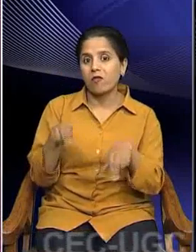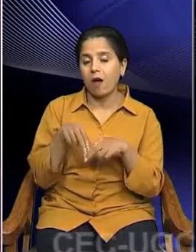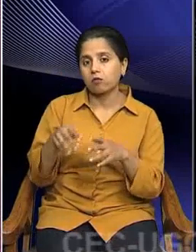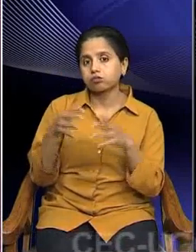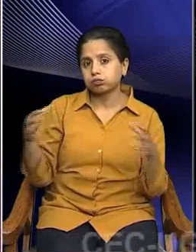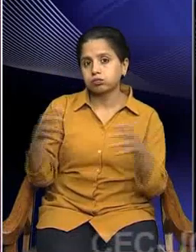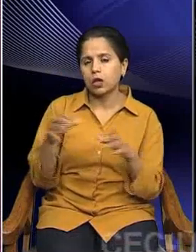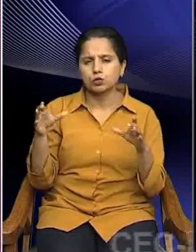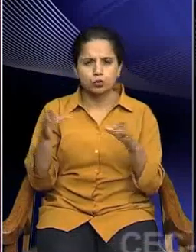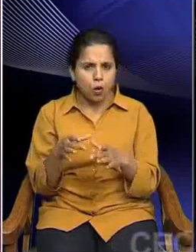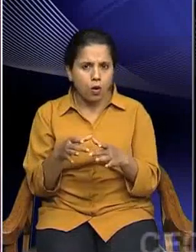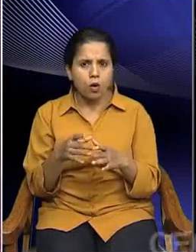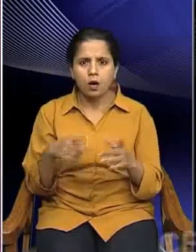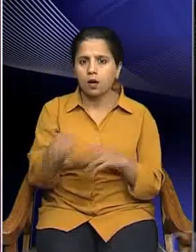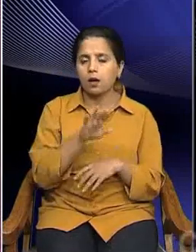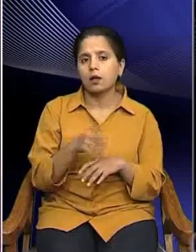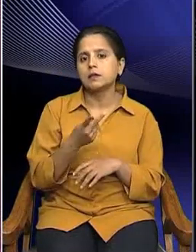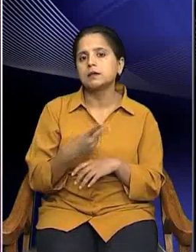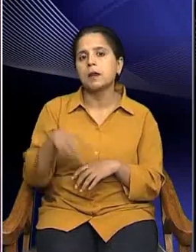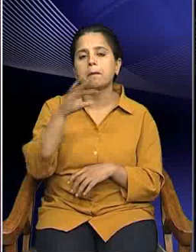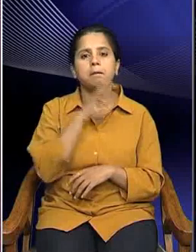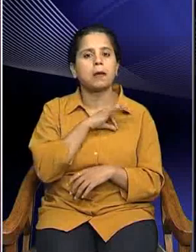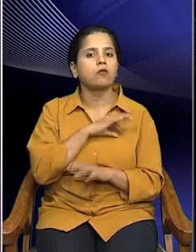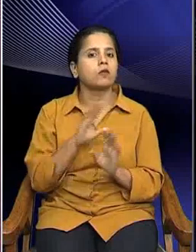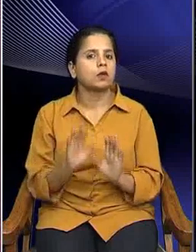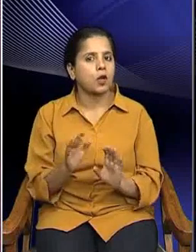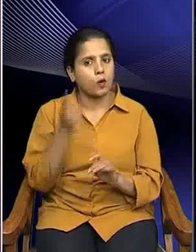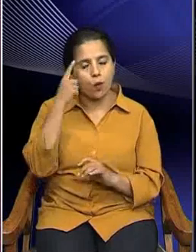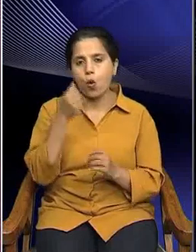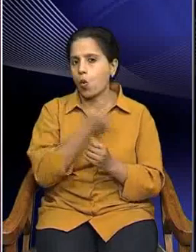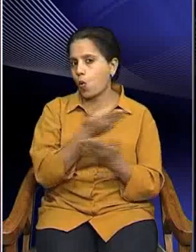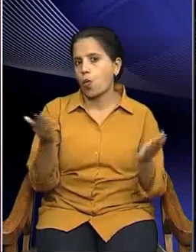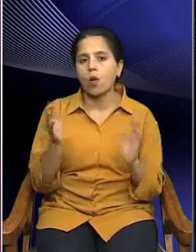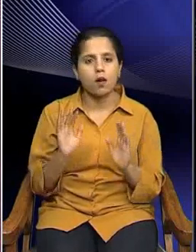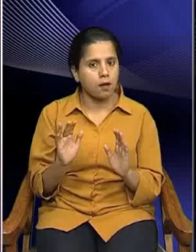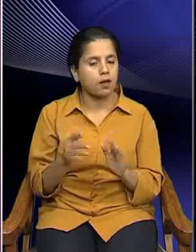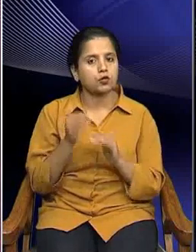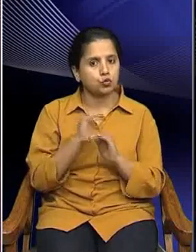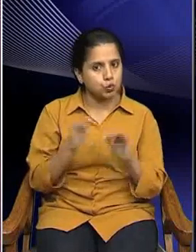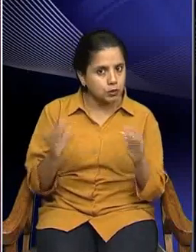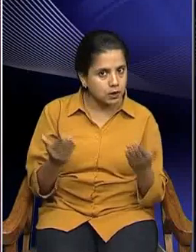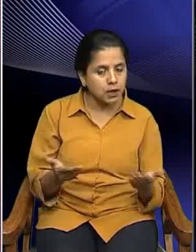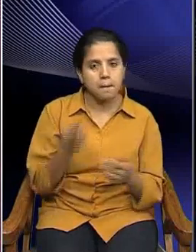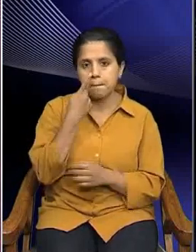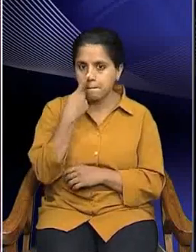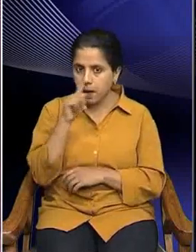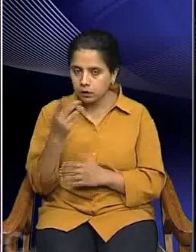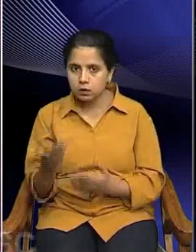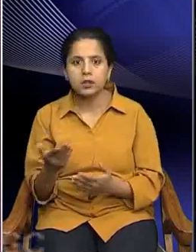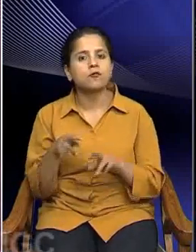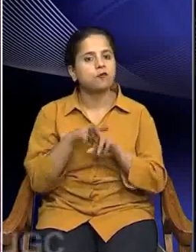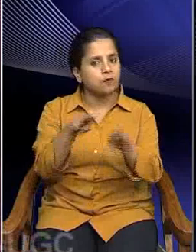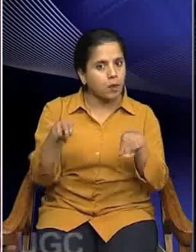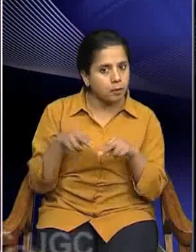is smaller, it has multiple advantages for all children, mothers,